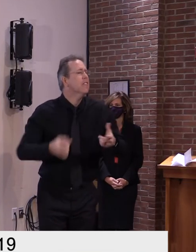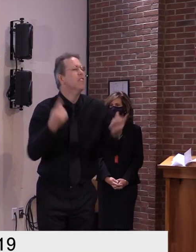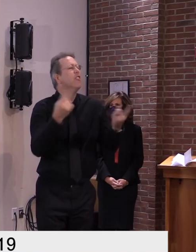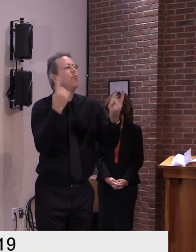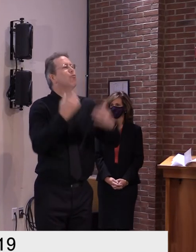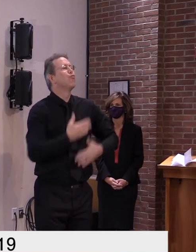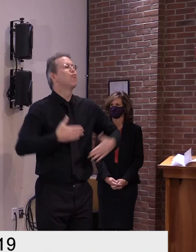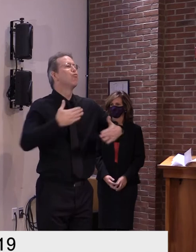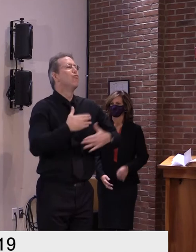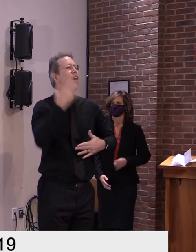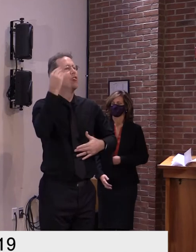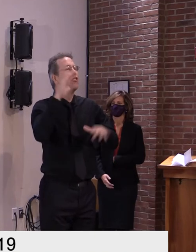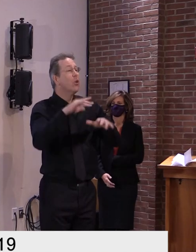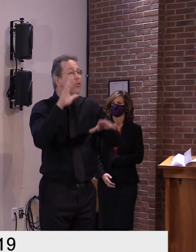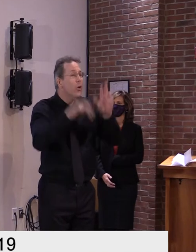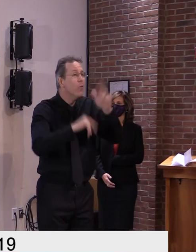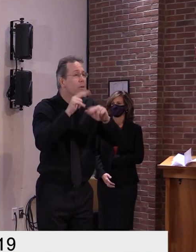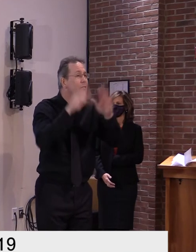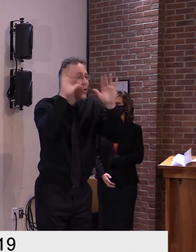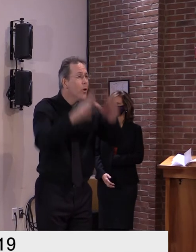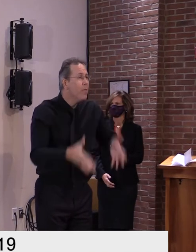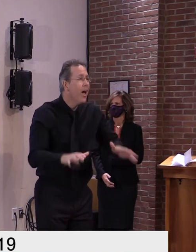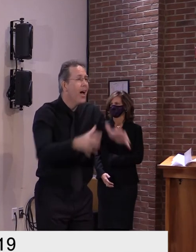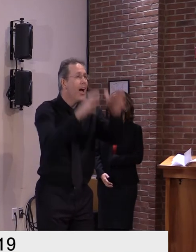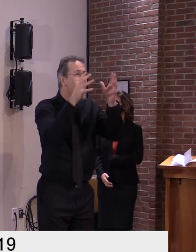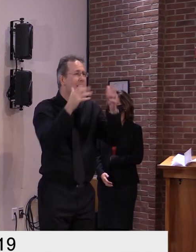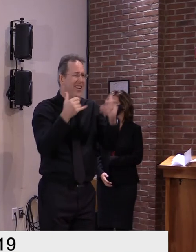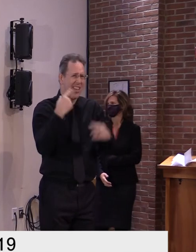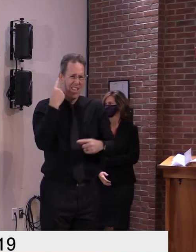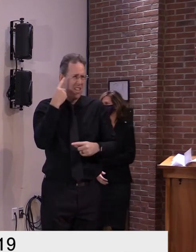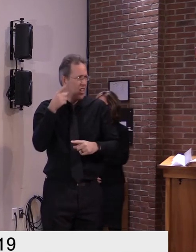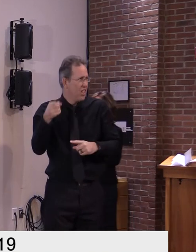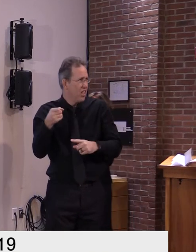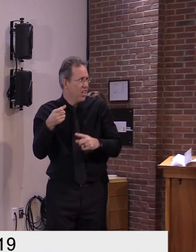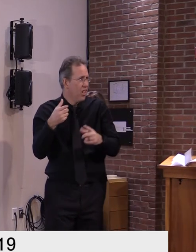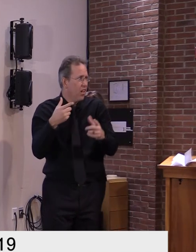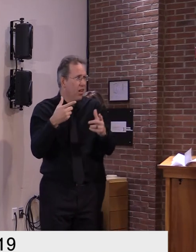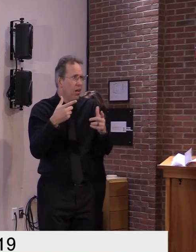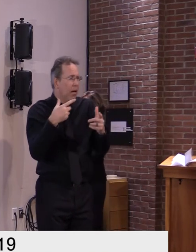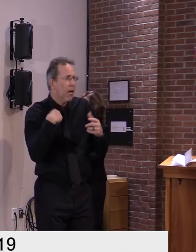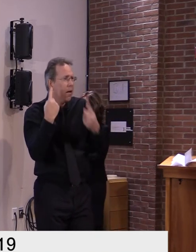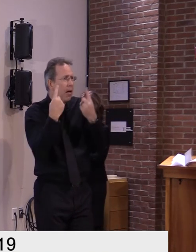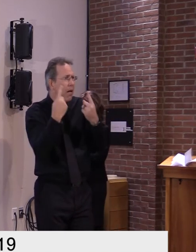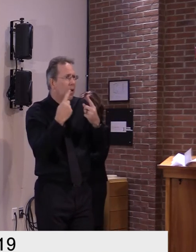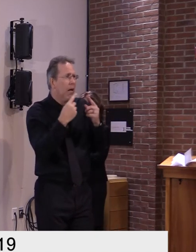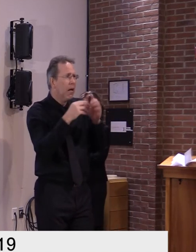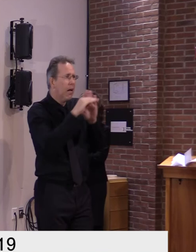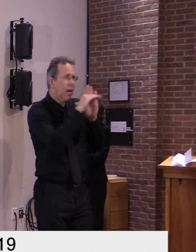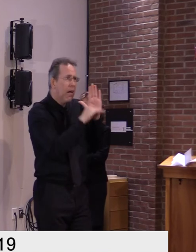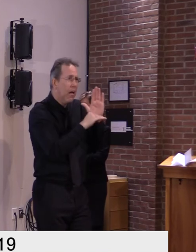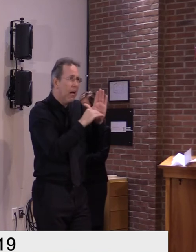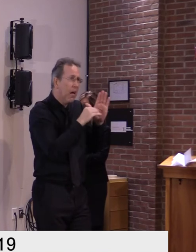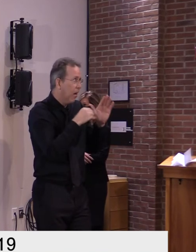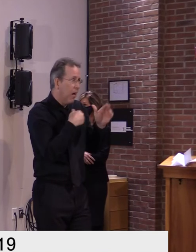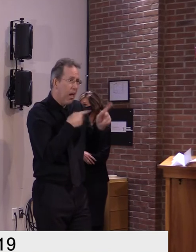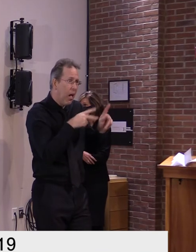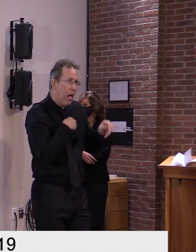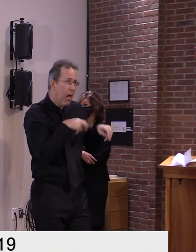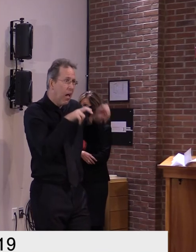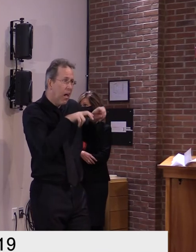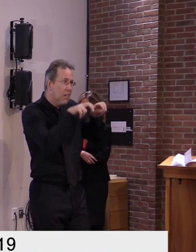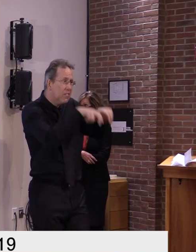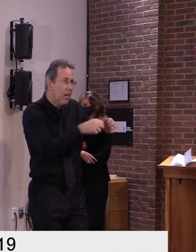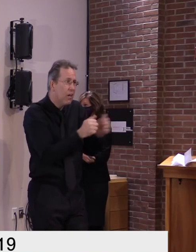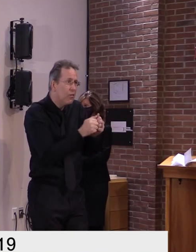about whether, you know, going to the same sledding hill with their kids and fanning out on sleds, et cetera, to go out at the same time. Is that considered